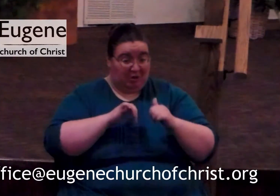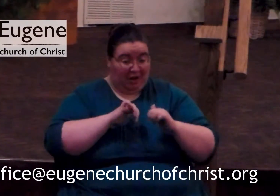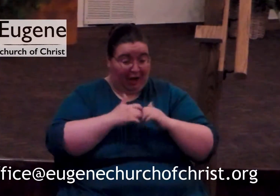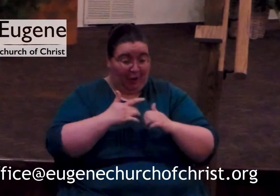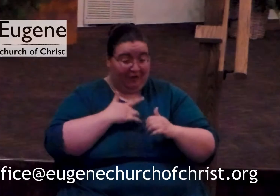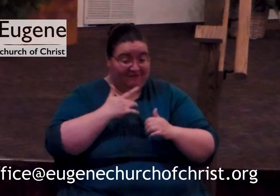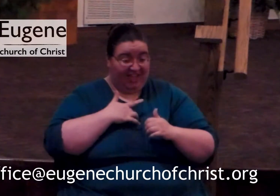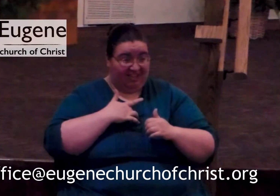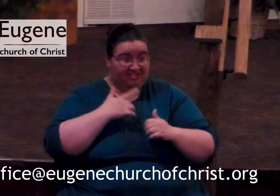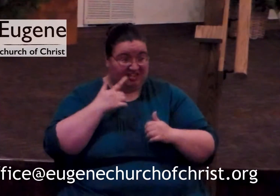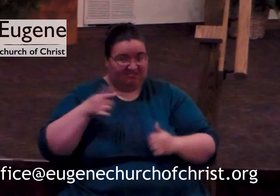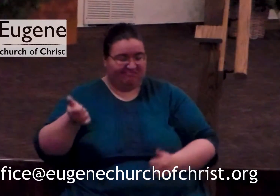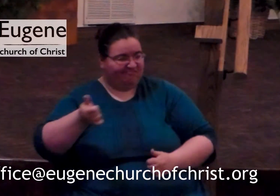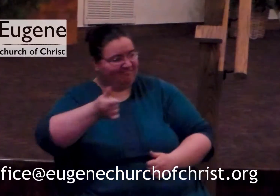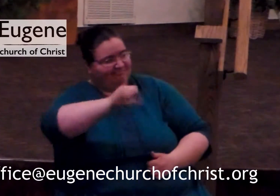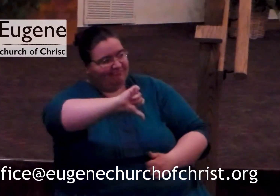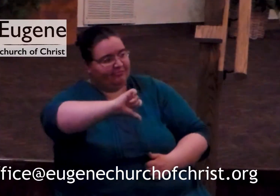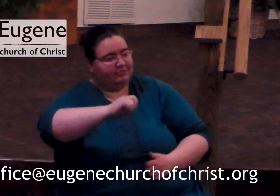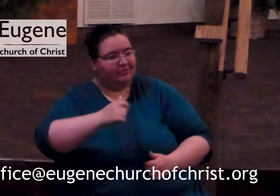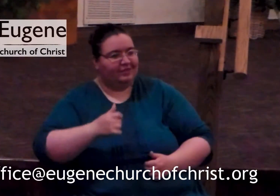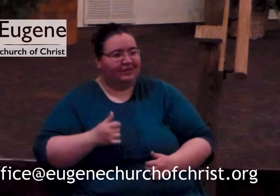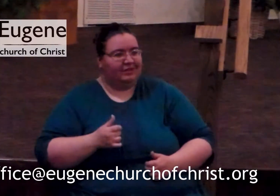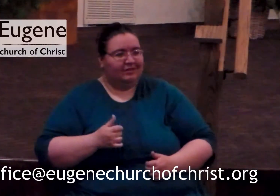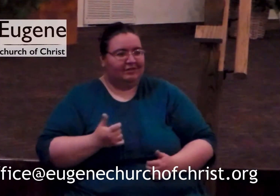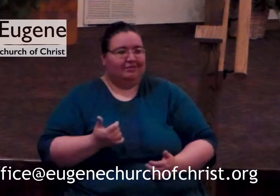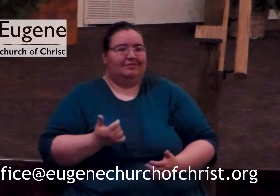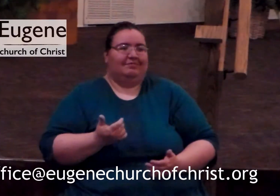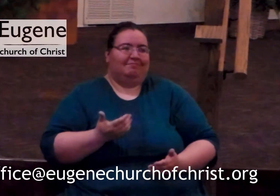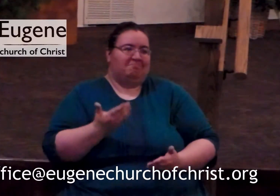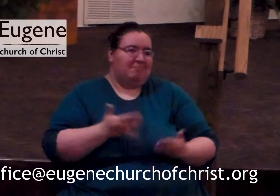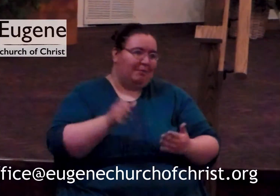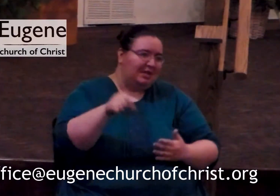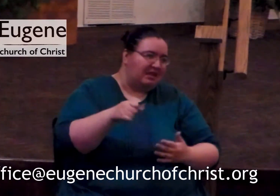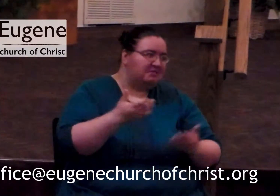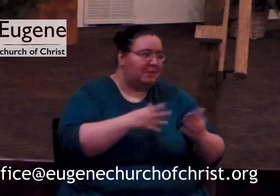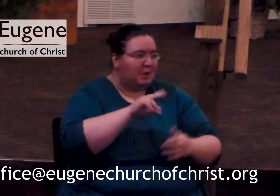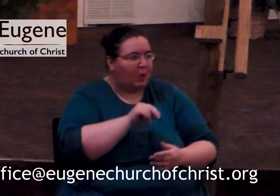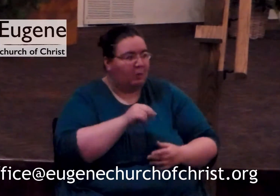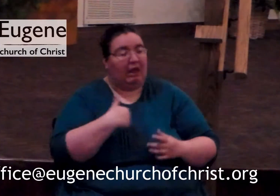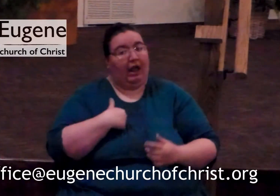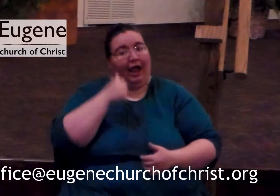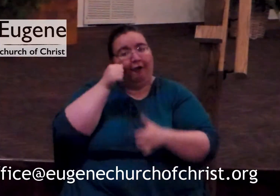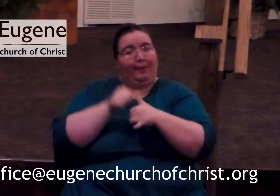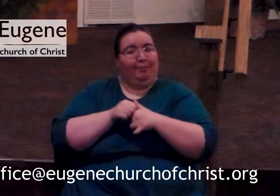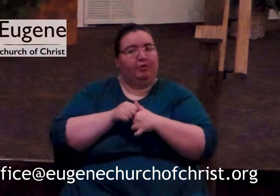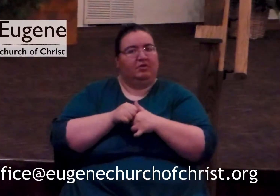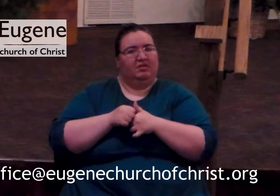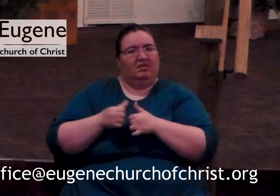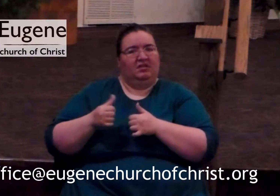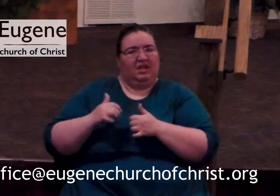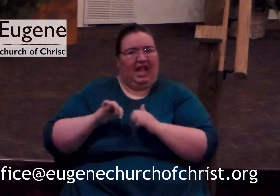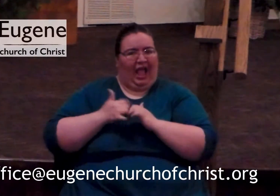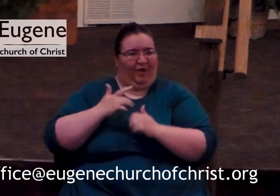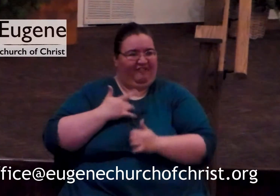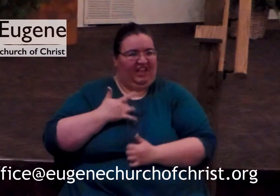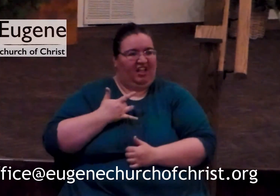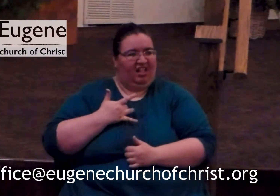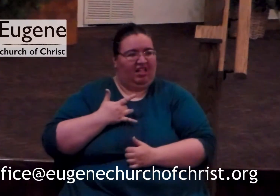I know what it was like to be turned down. I remember that well. And I think to myself, if I were turned down 75%